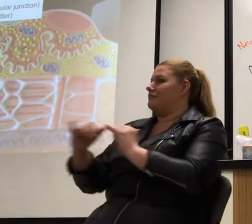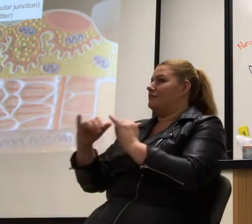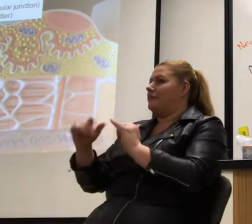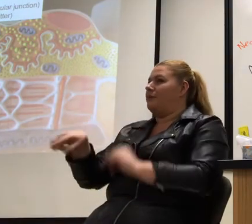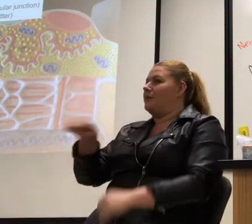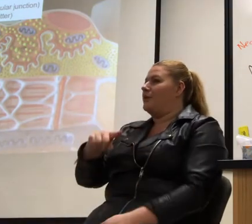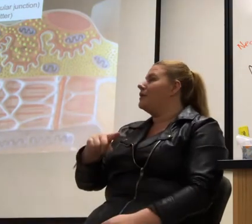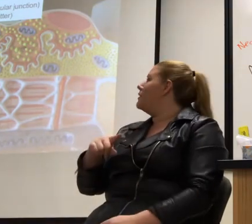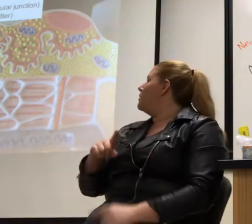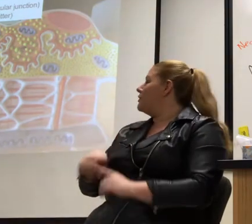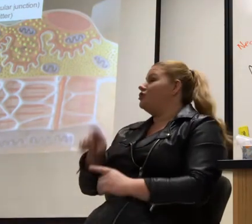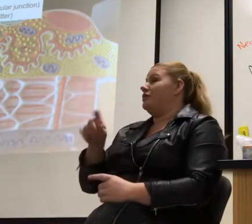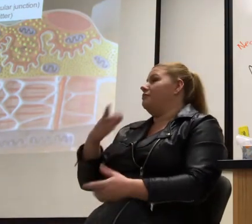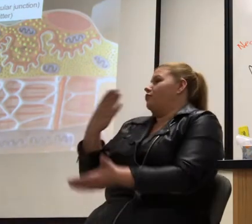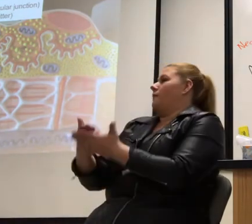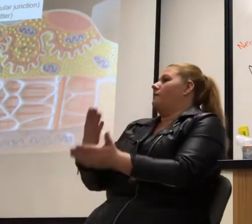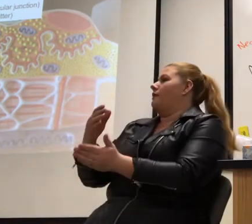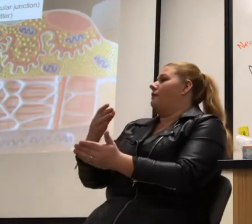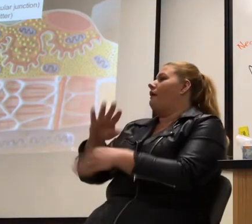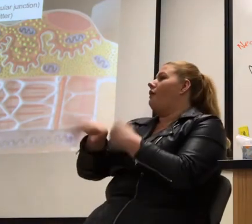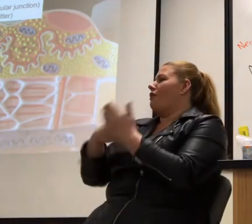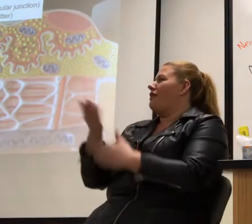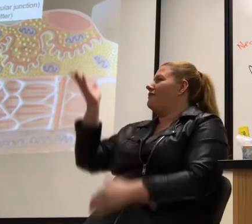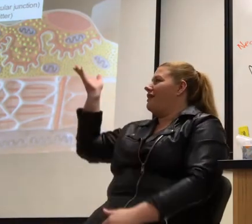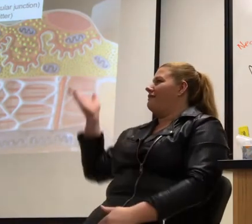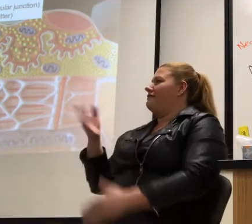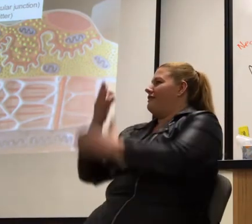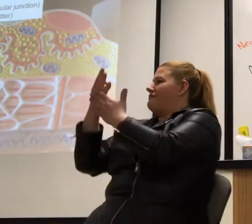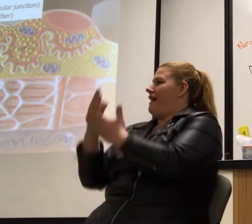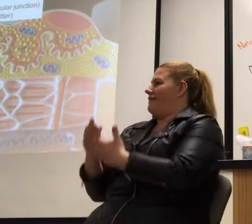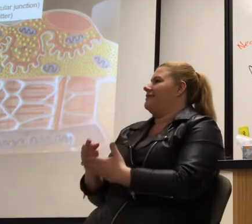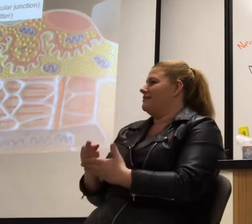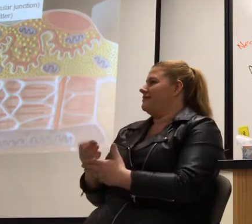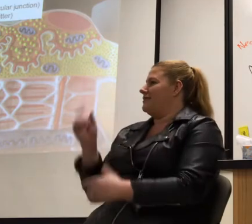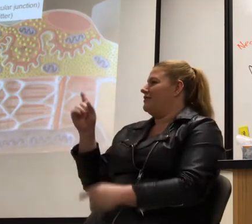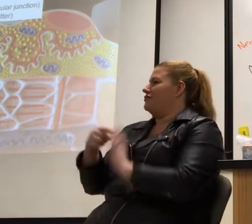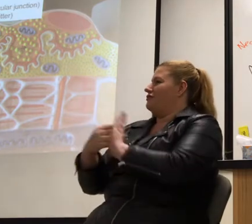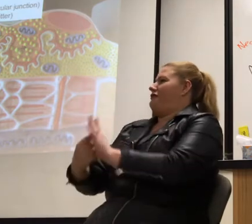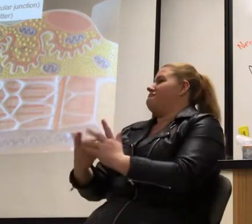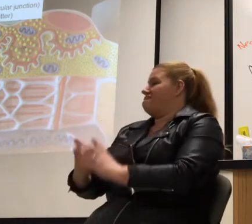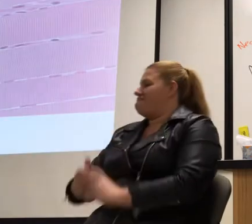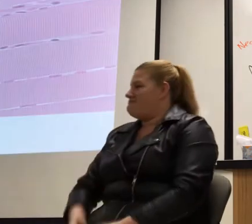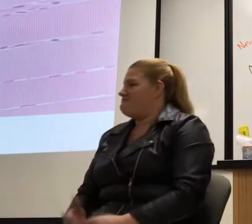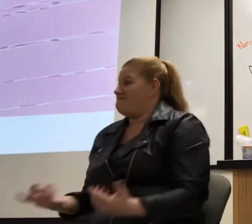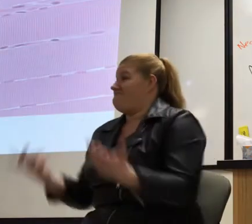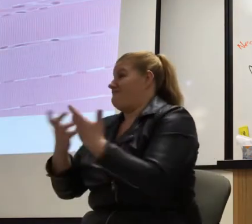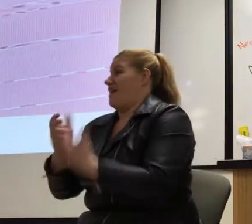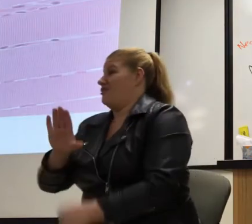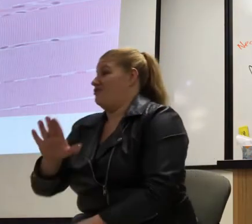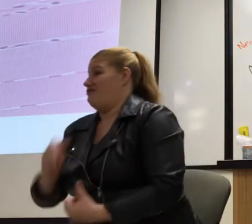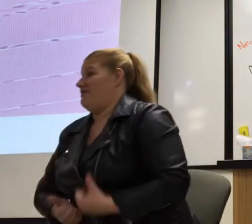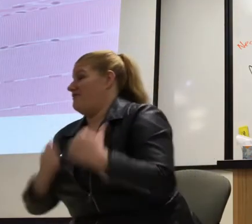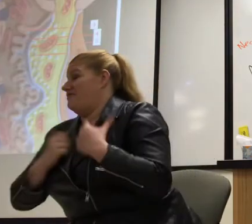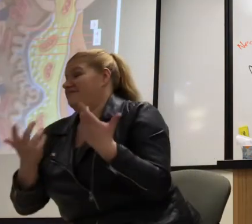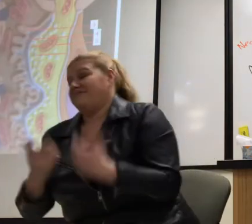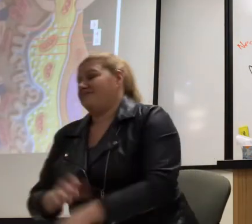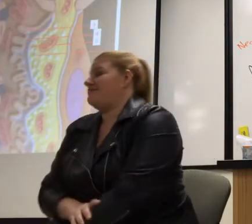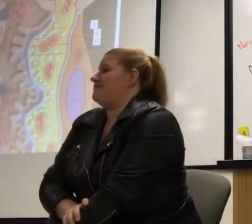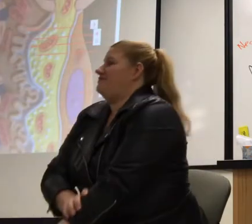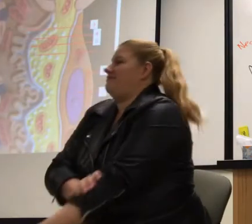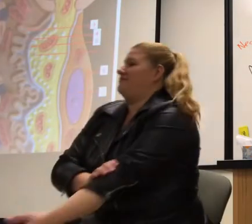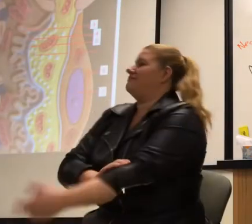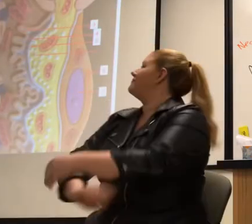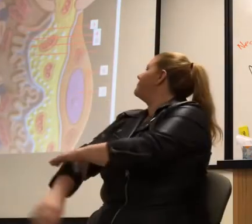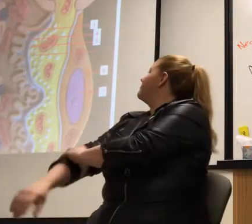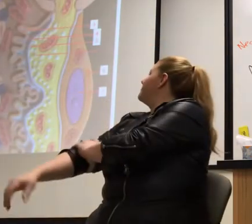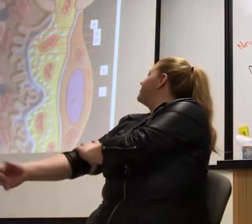She confirmed a lot of things that the case study presented as written. You know, I already went over these slides, talked about